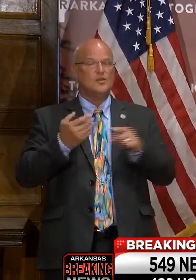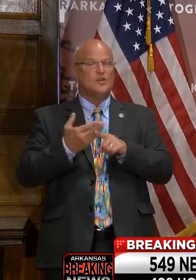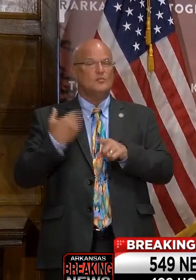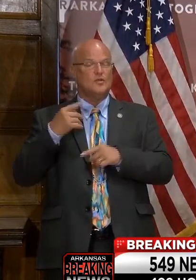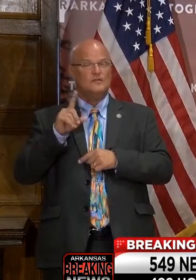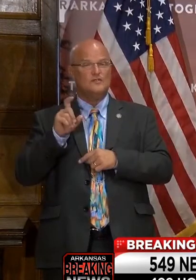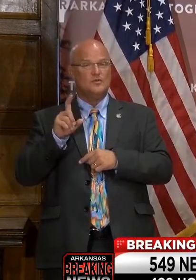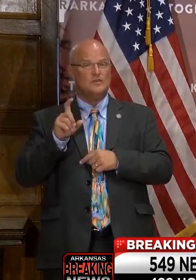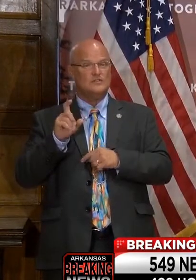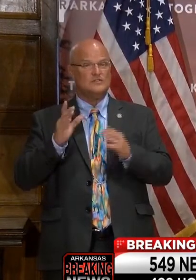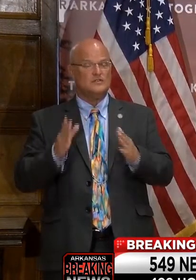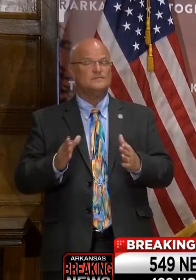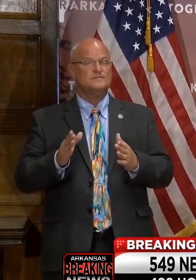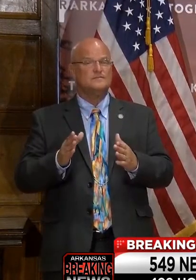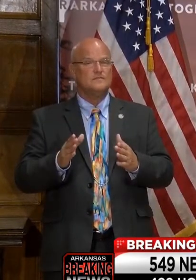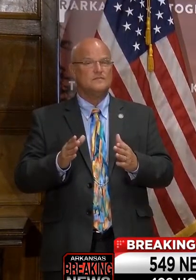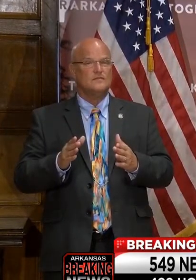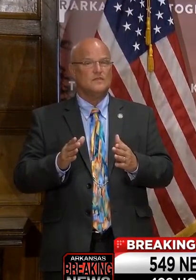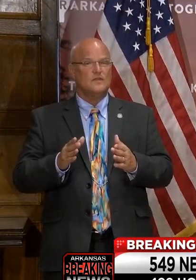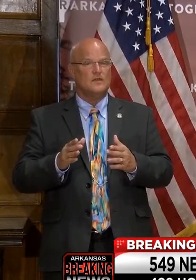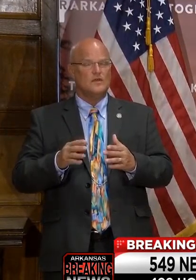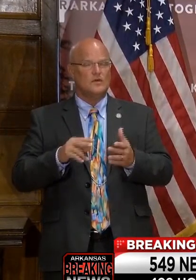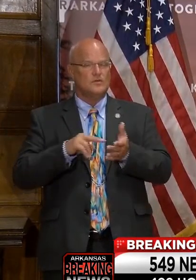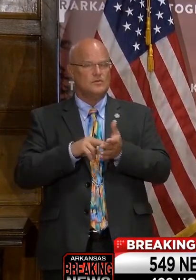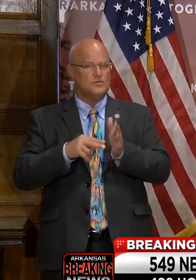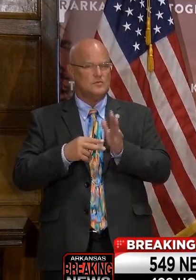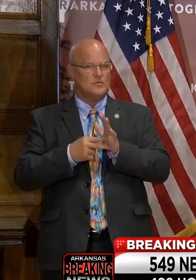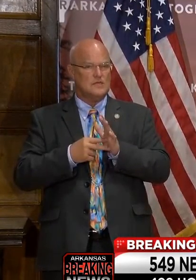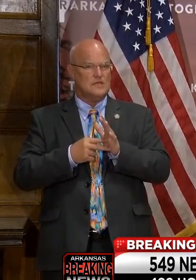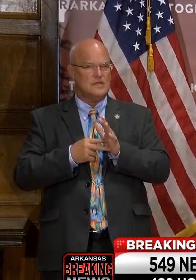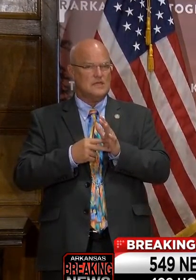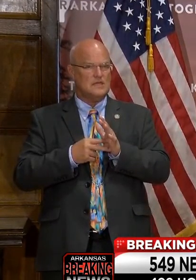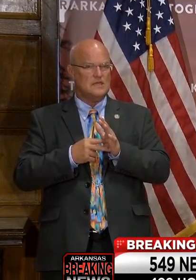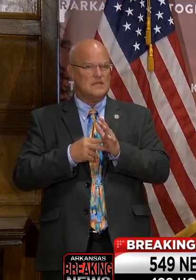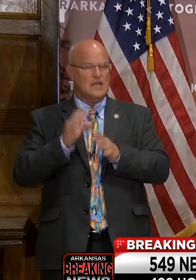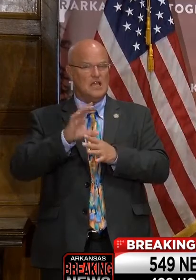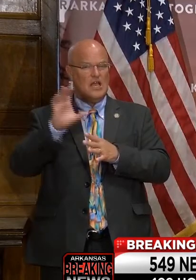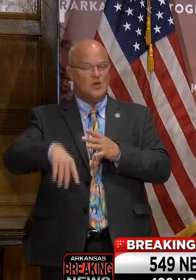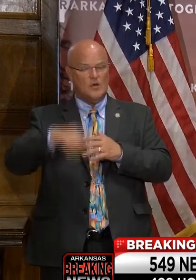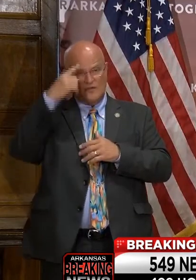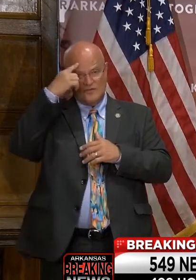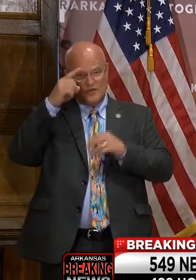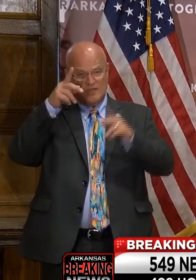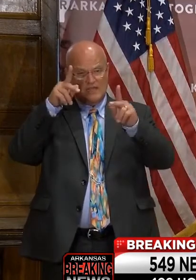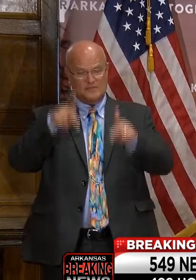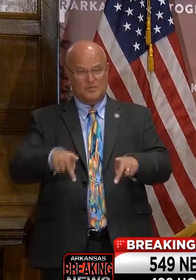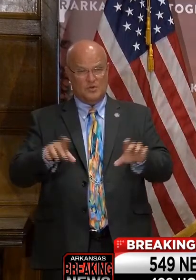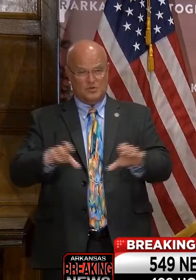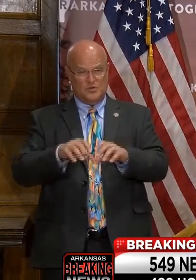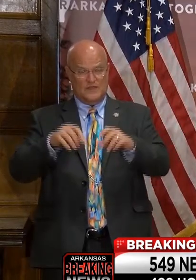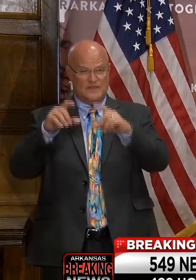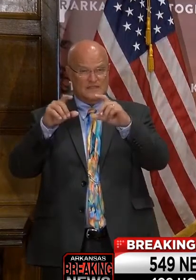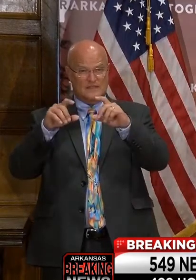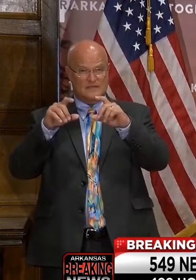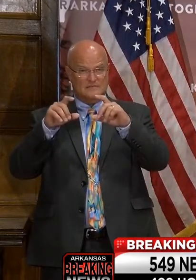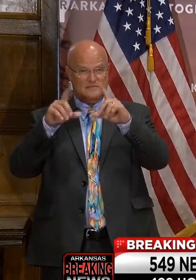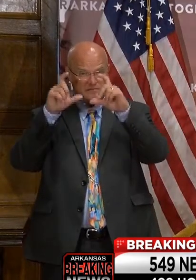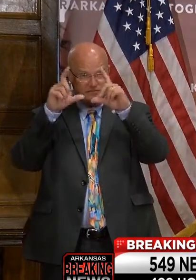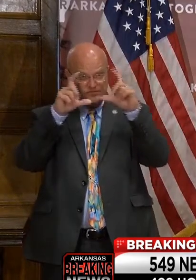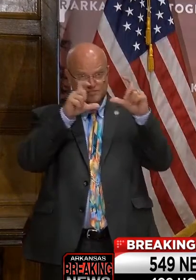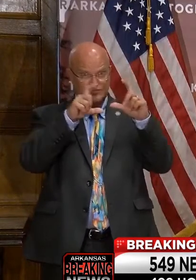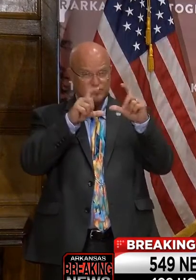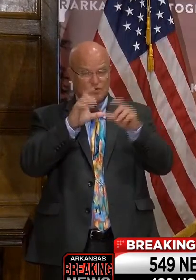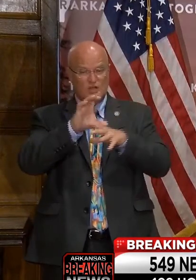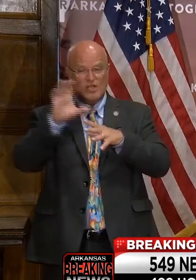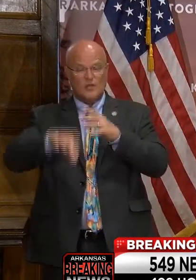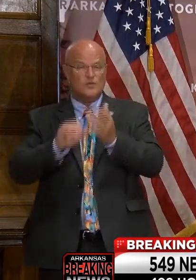previous questioner, were you going at the consequences to the individual doing the taping or the